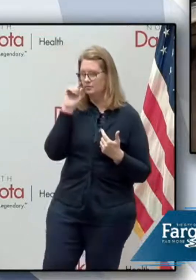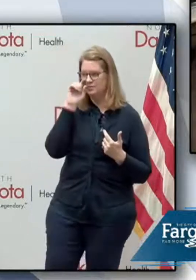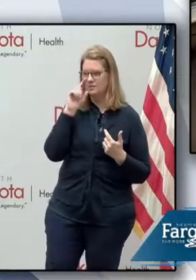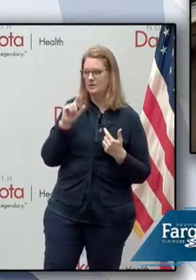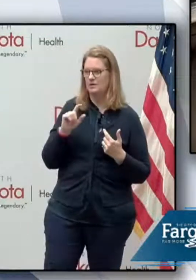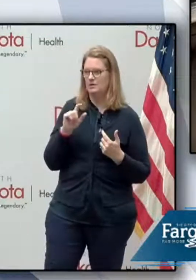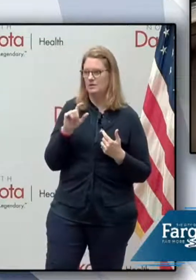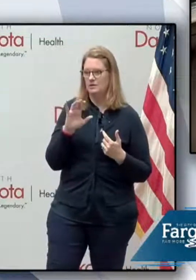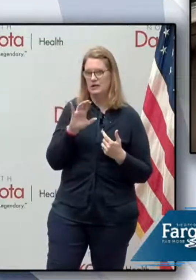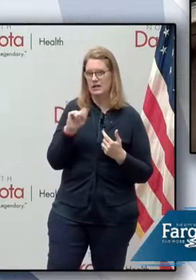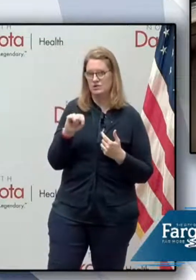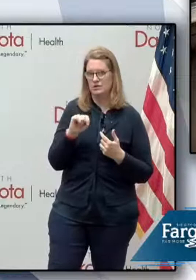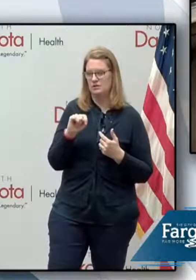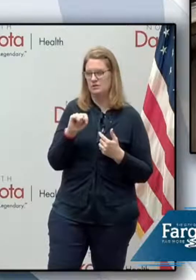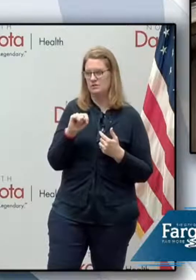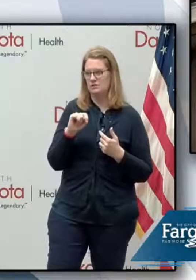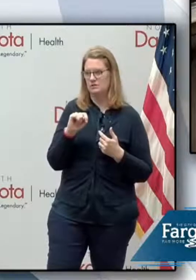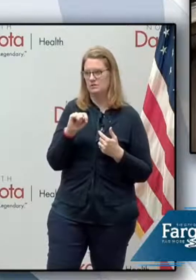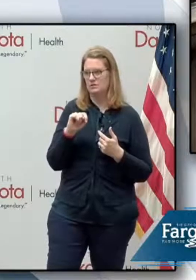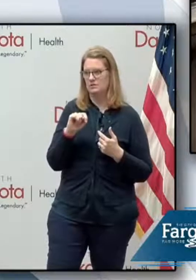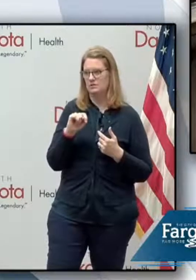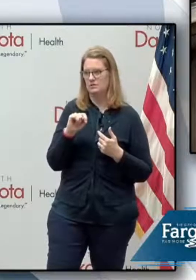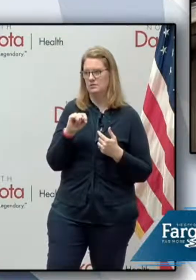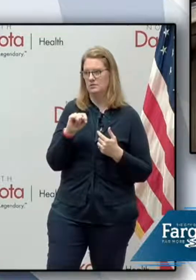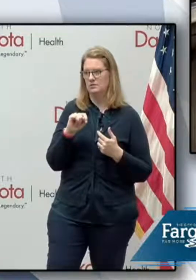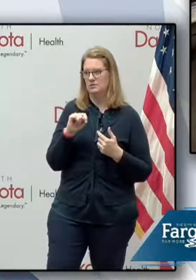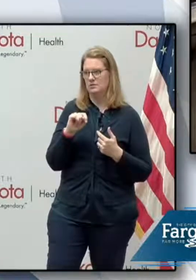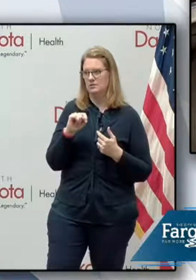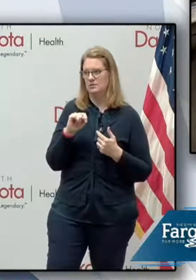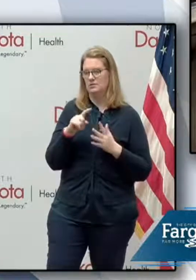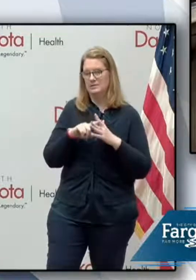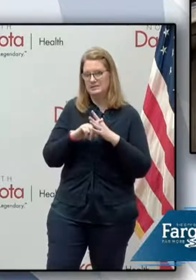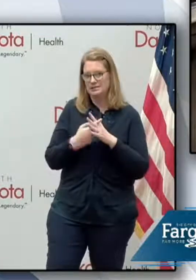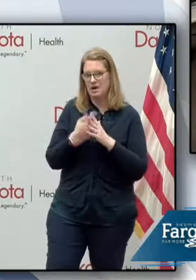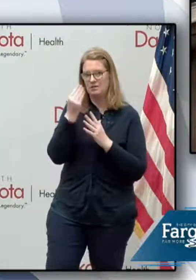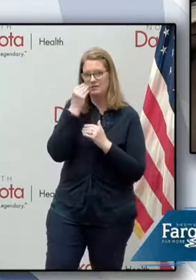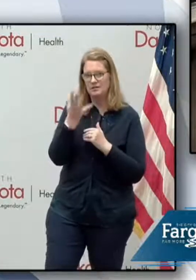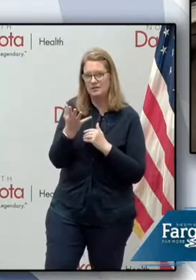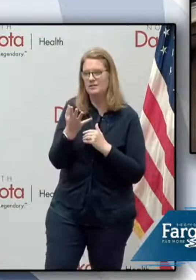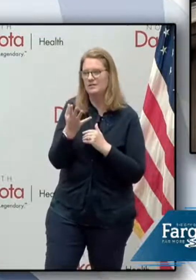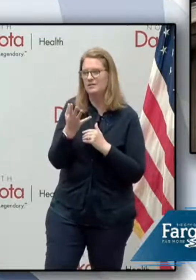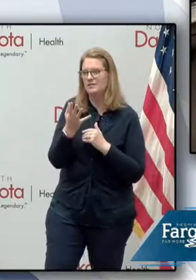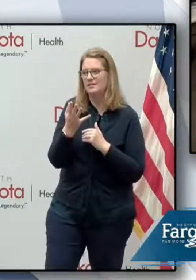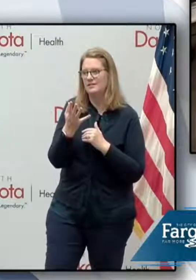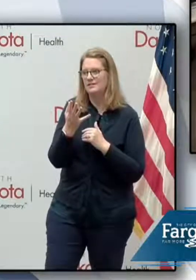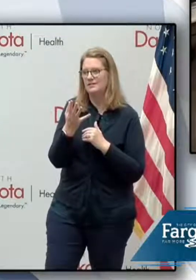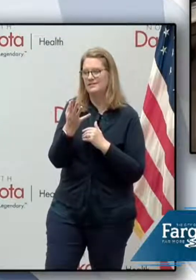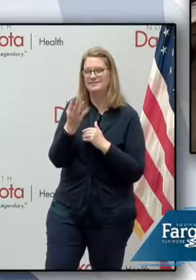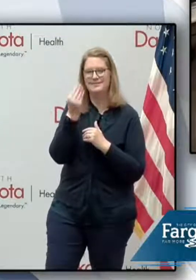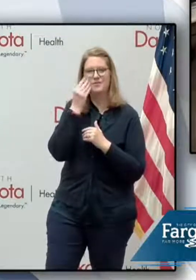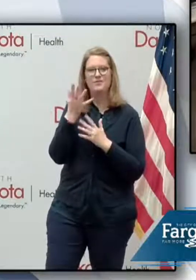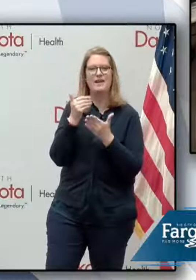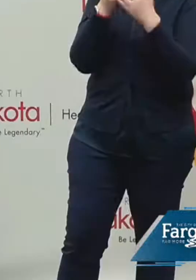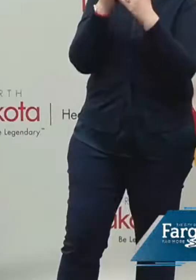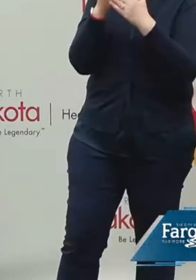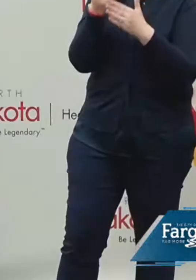contact tracers ever resume the task of notifying close contacts and tracking the virus through traditional means?